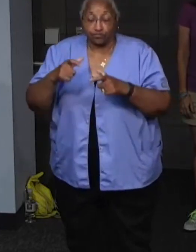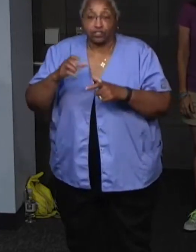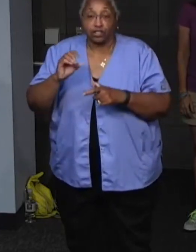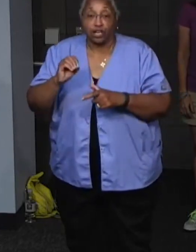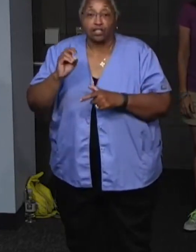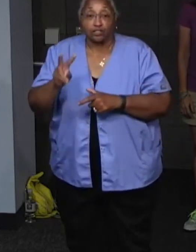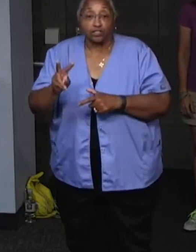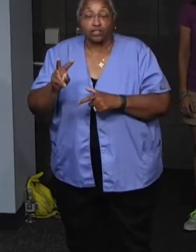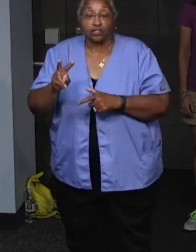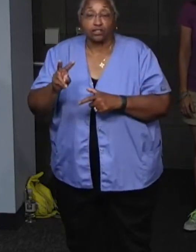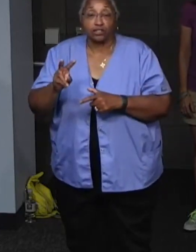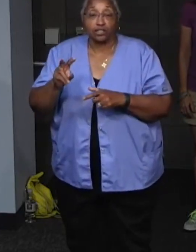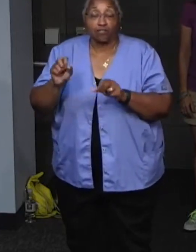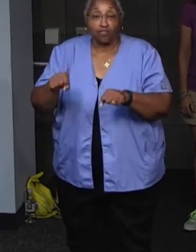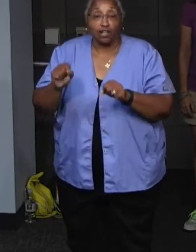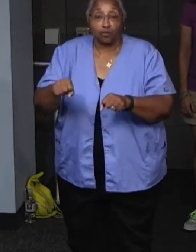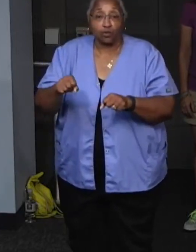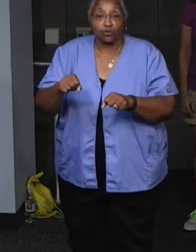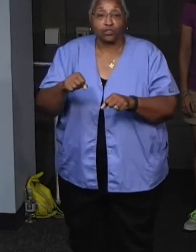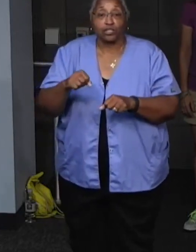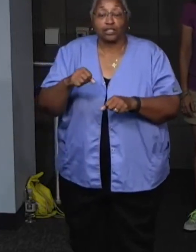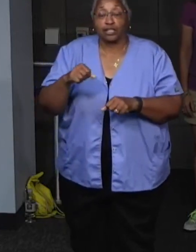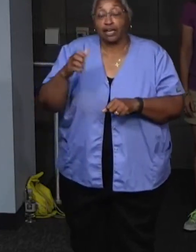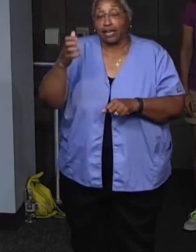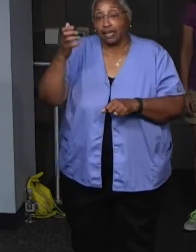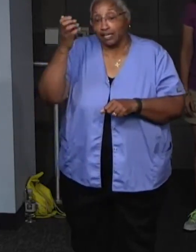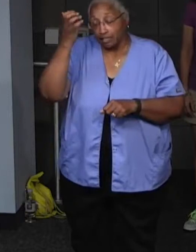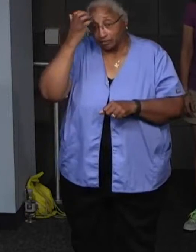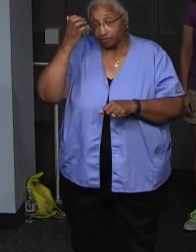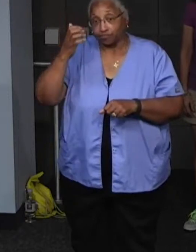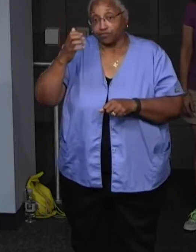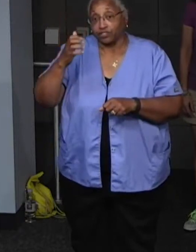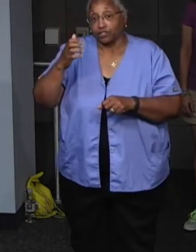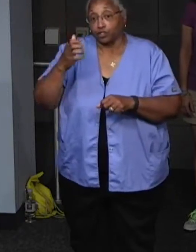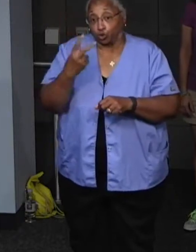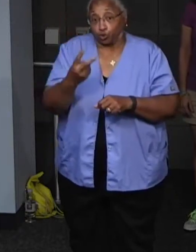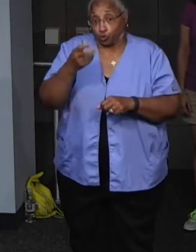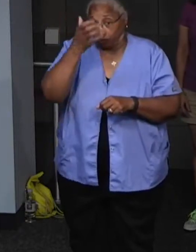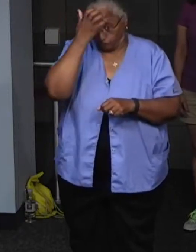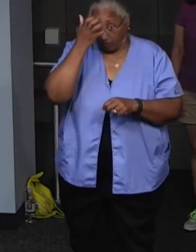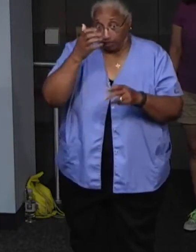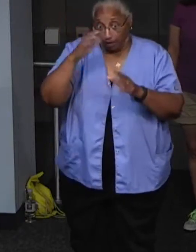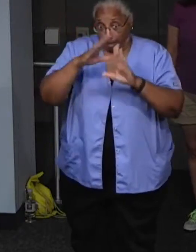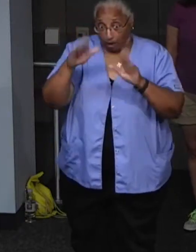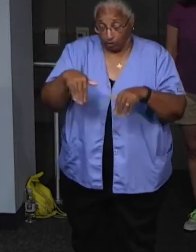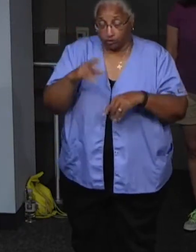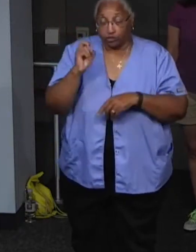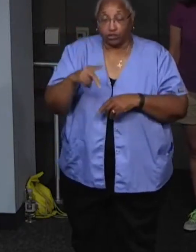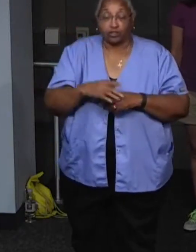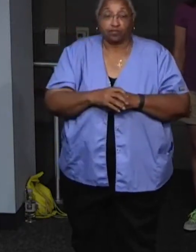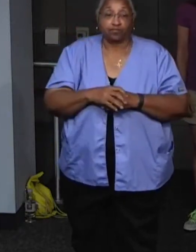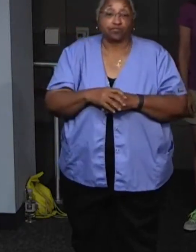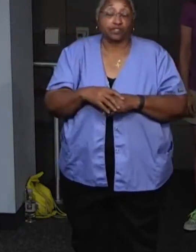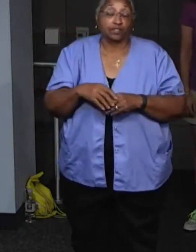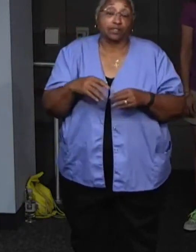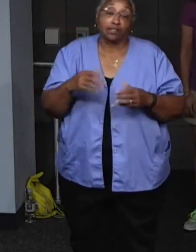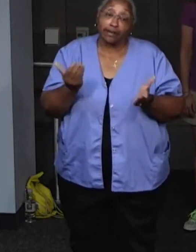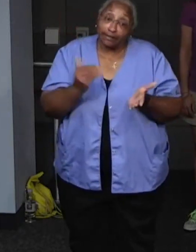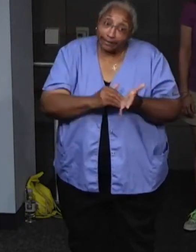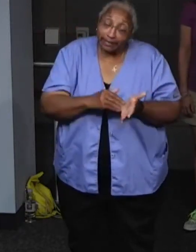the Hudson Street Fire Station, Station 20. Let me get back to my subject that I speak of all the time up here is carbon monoxide and